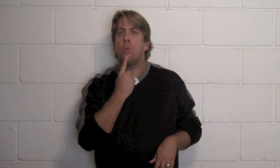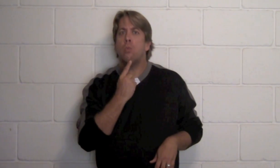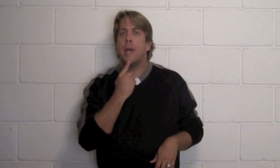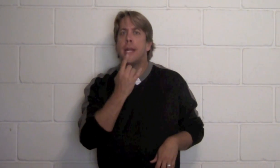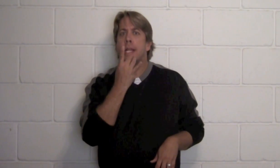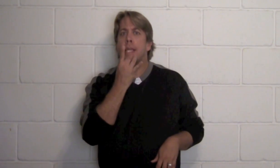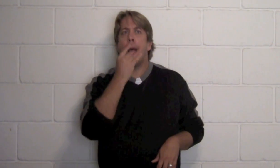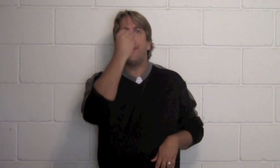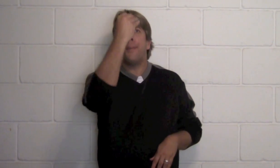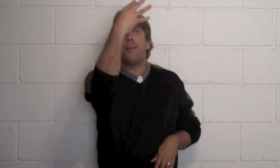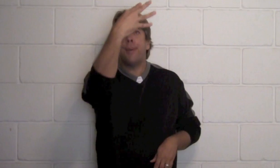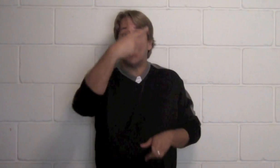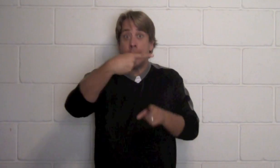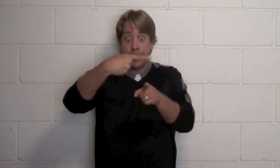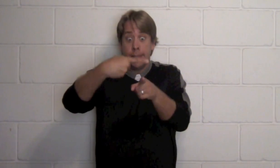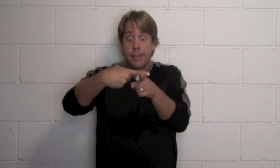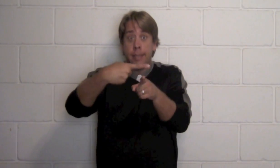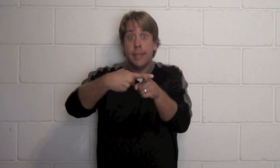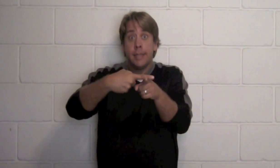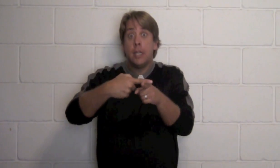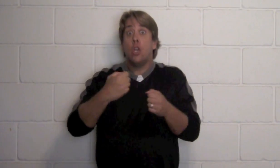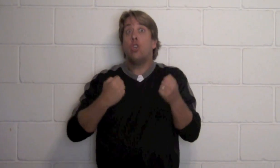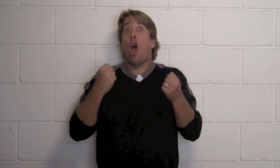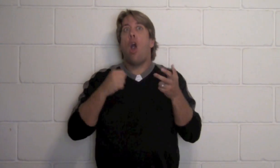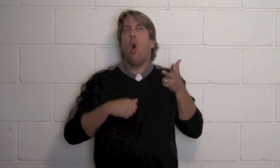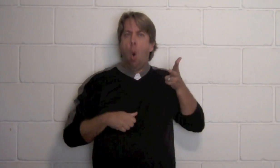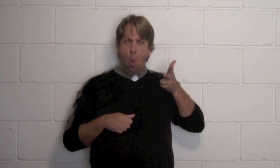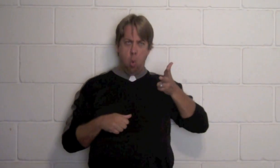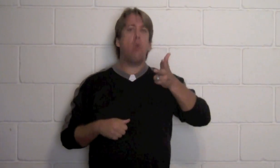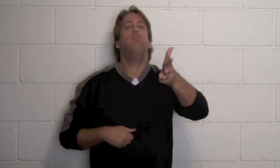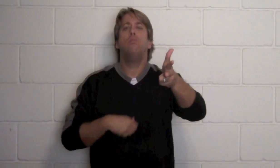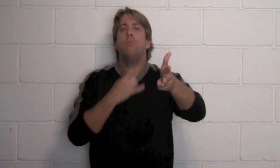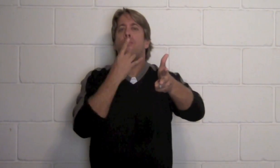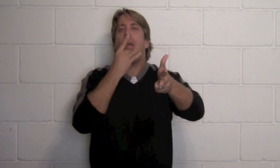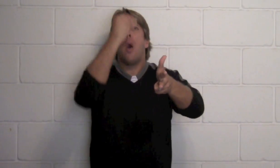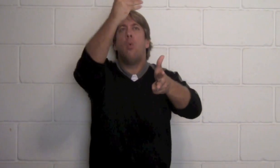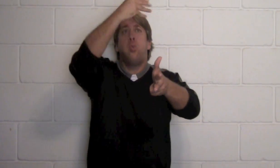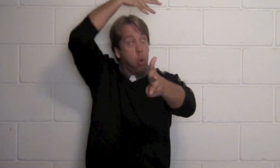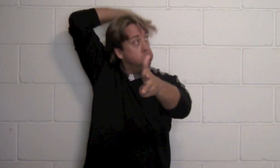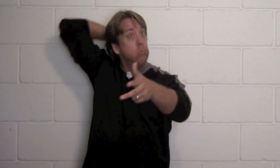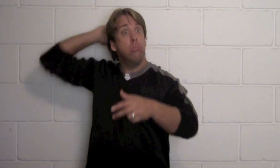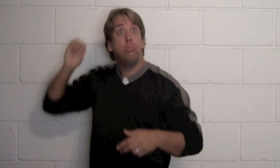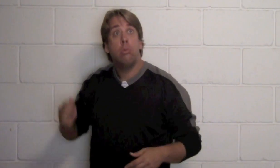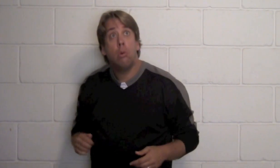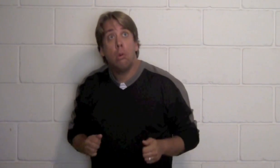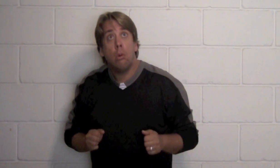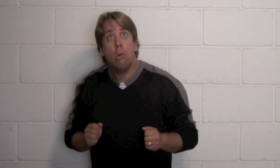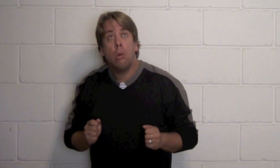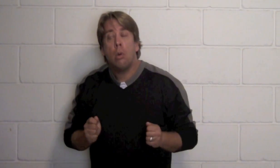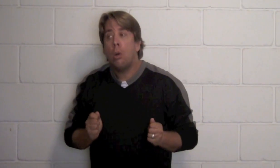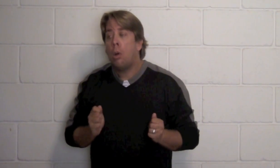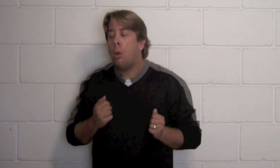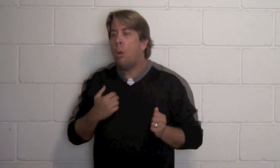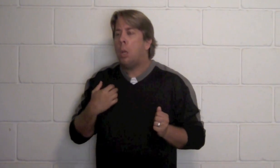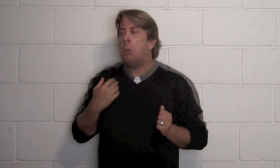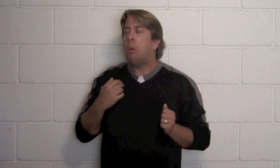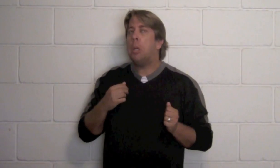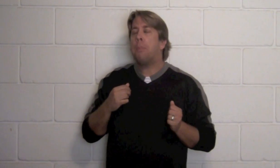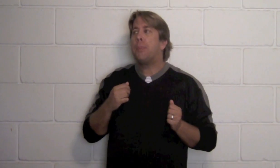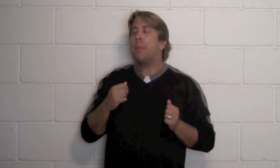looked up, and saw a quickly approaching red light, and the car blasted through the intersection.